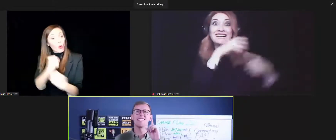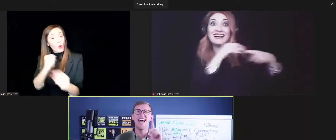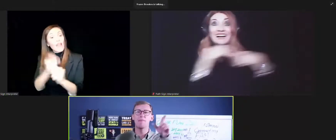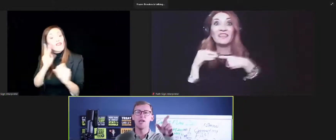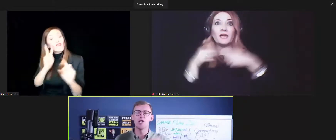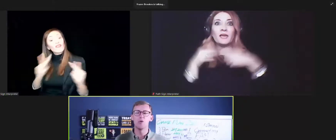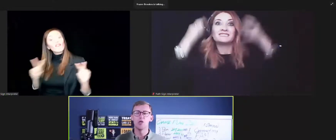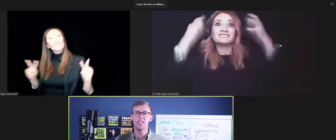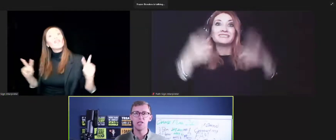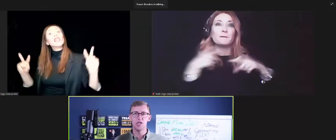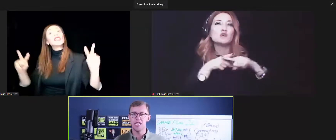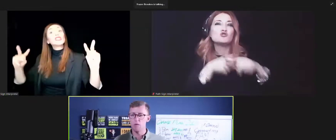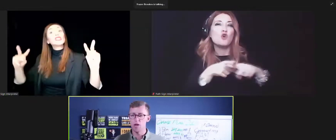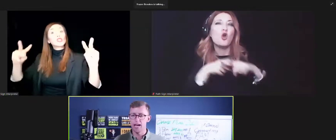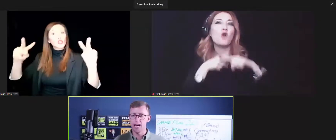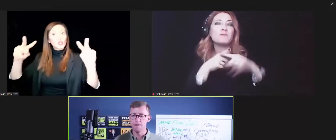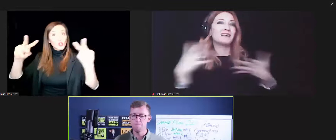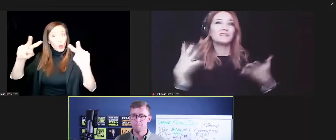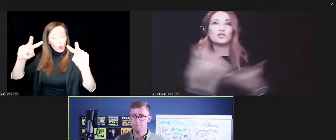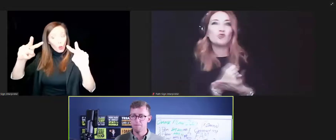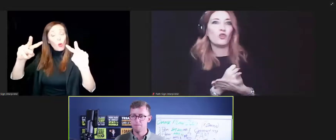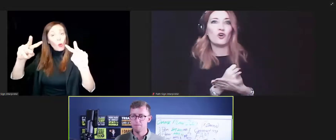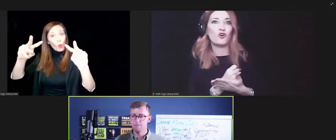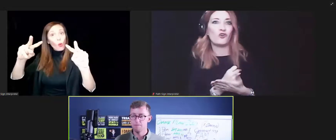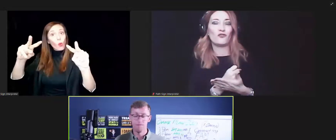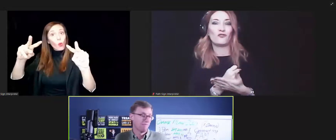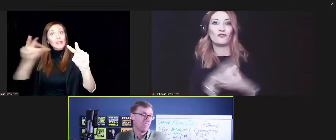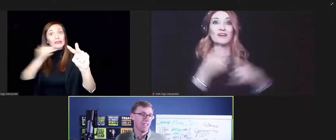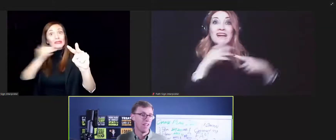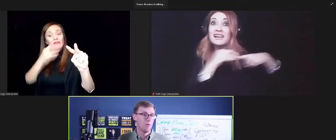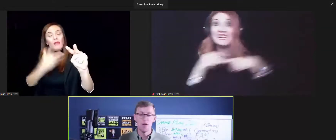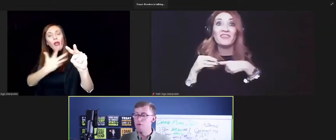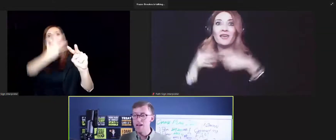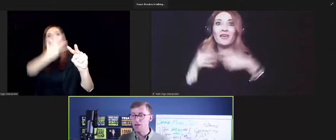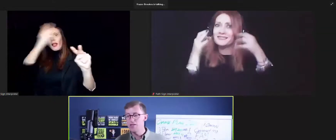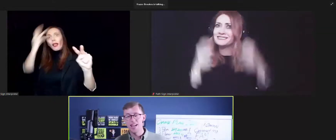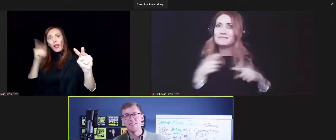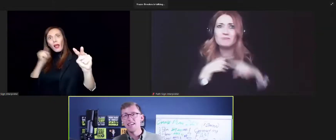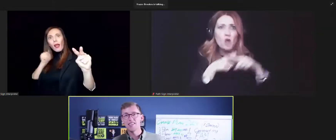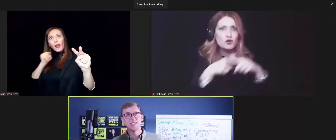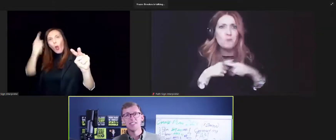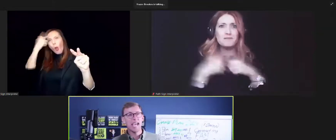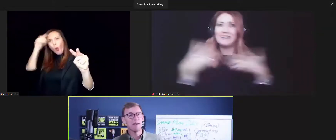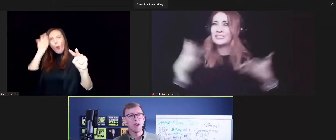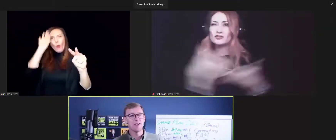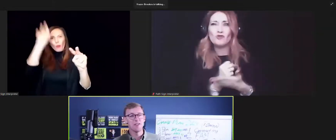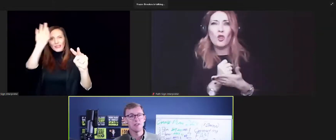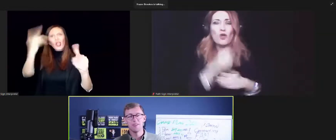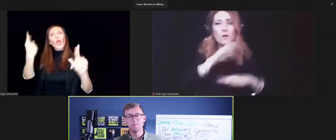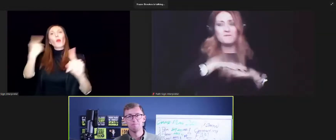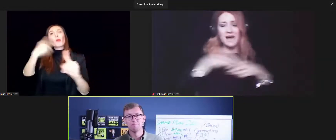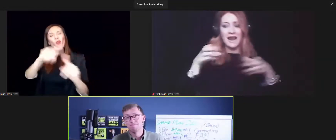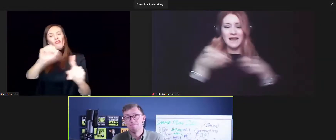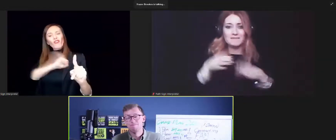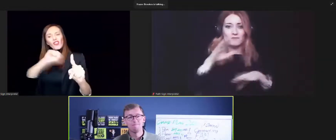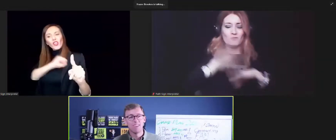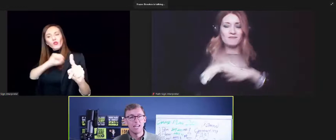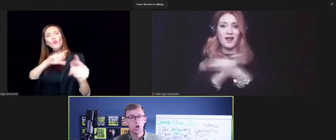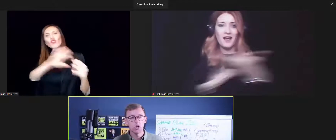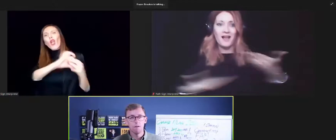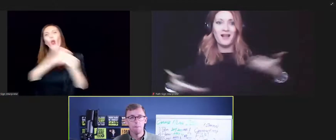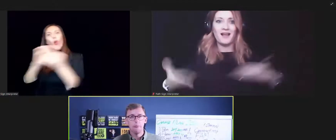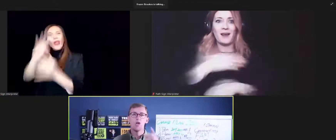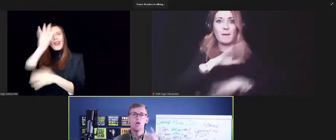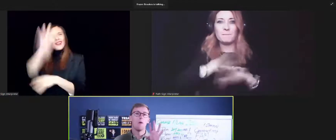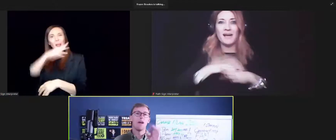is there because you see the CEO doing it. When you really understand this, the game changes. It